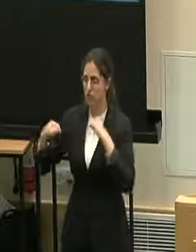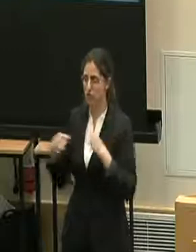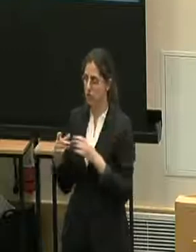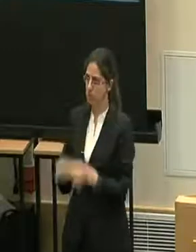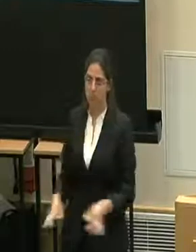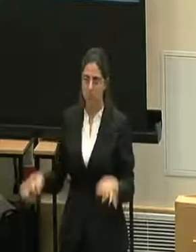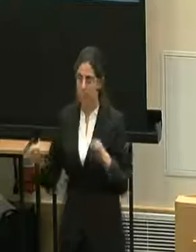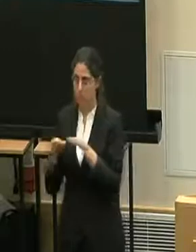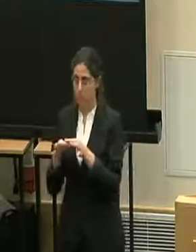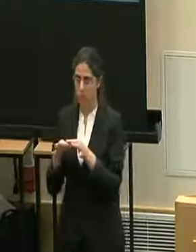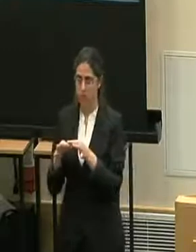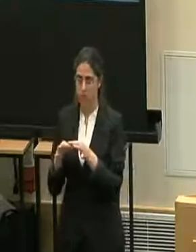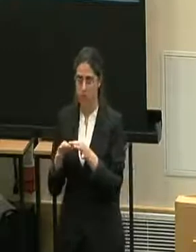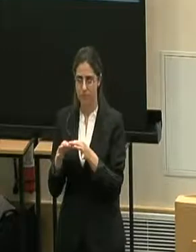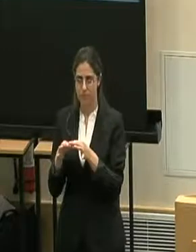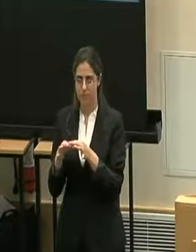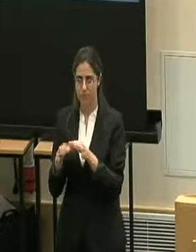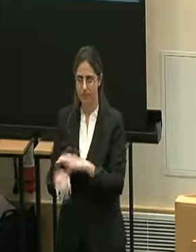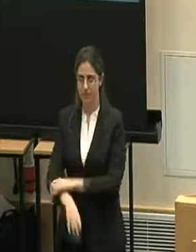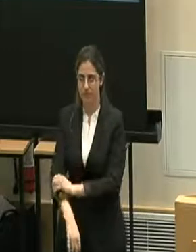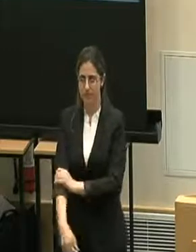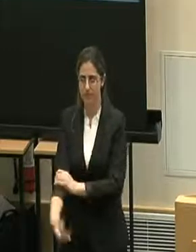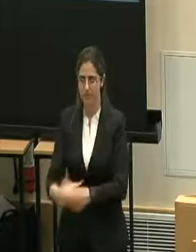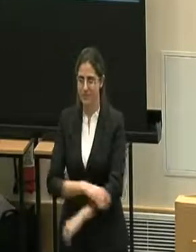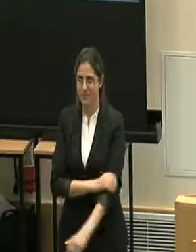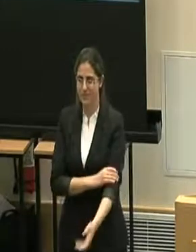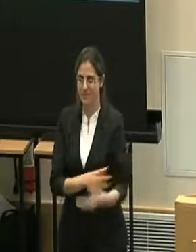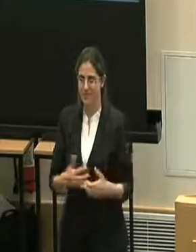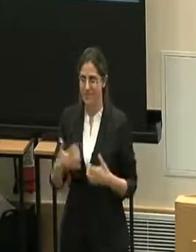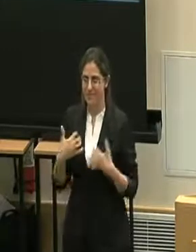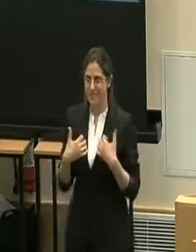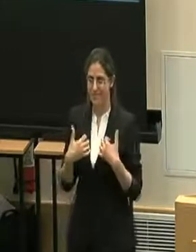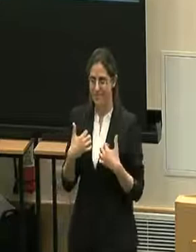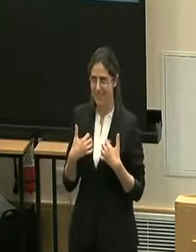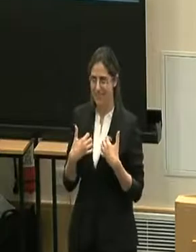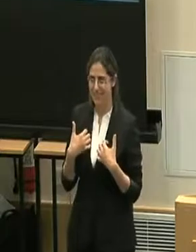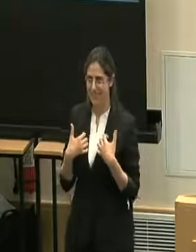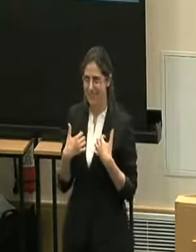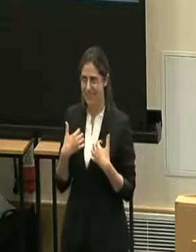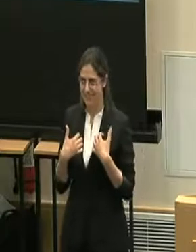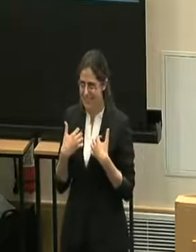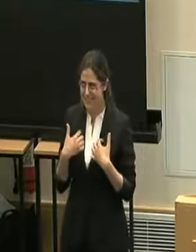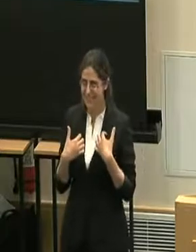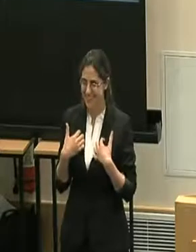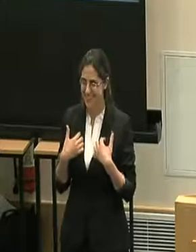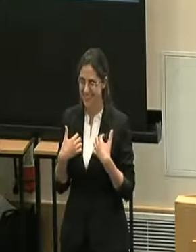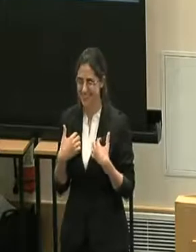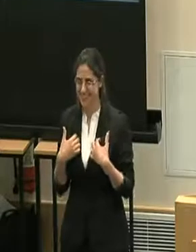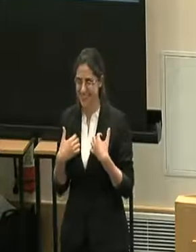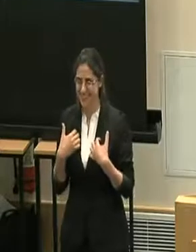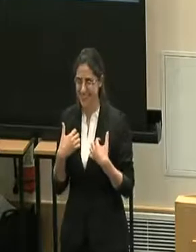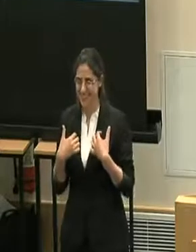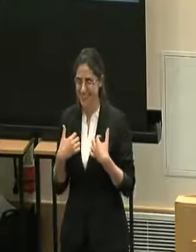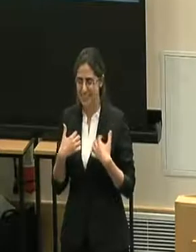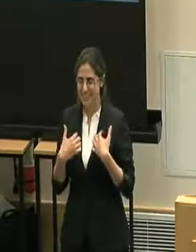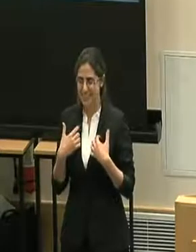the way Jer has set things out is that the tensions that we'll be exploring this week involve, among other